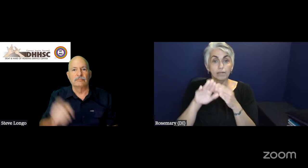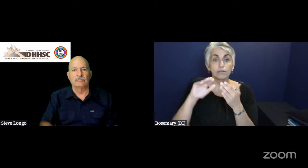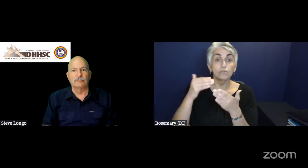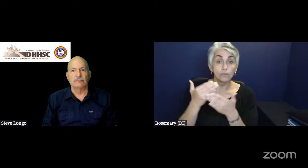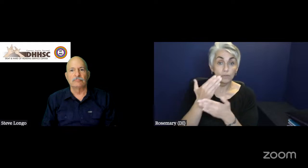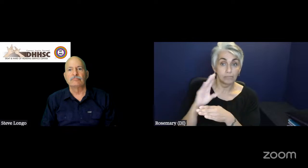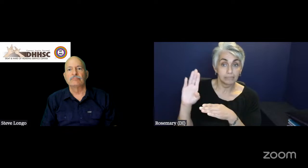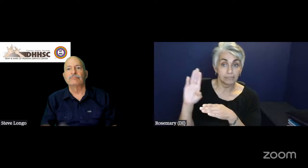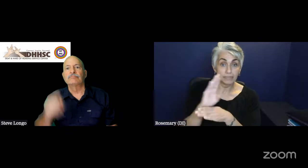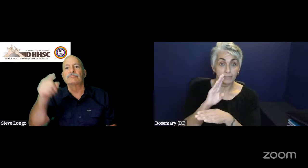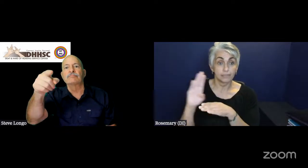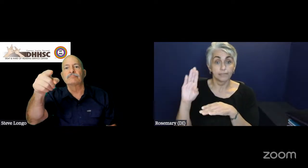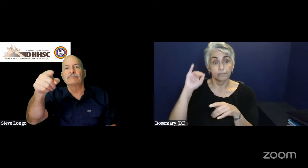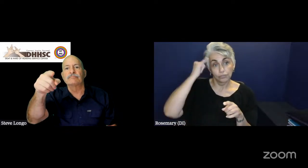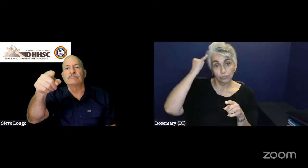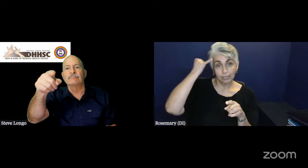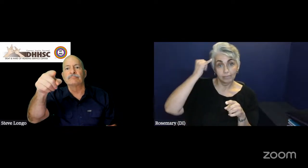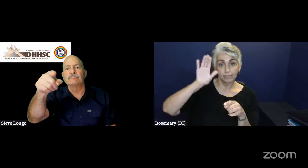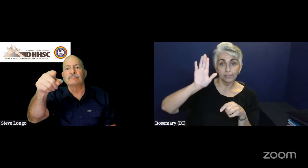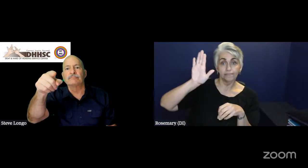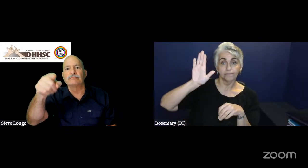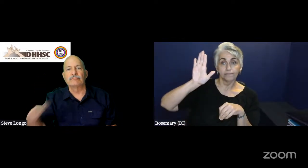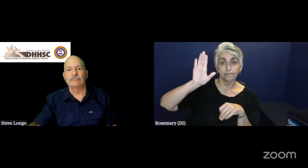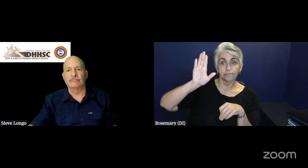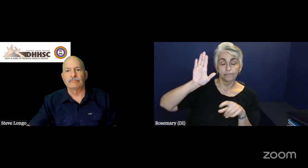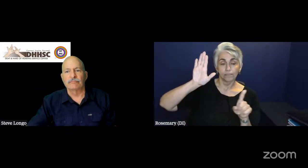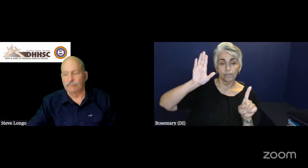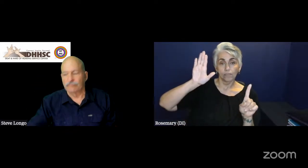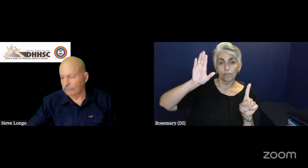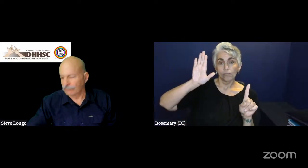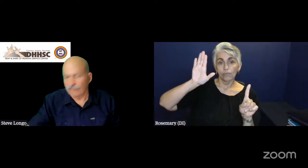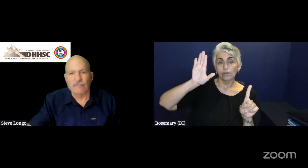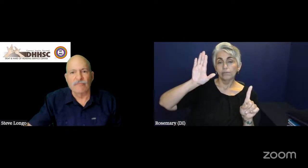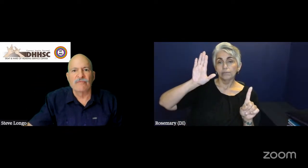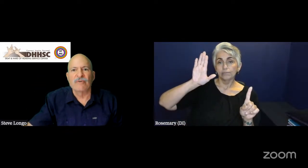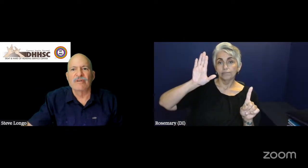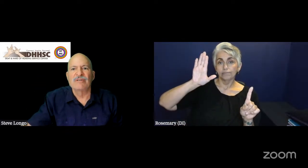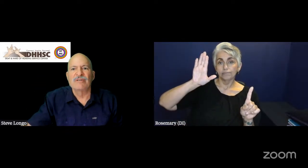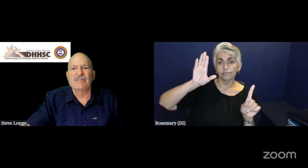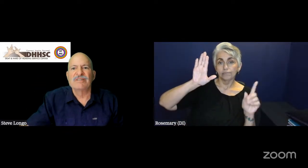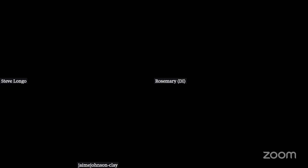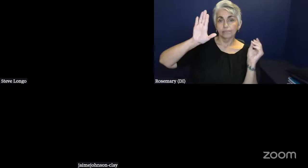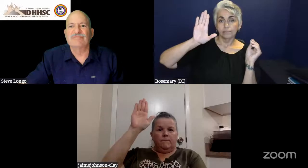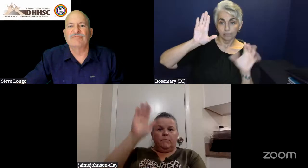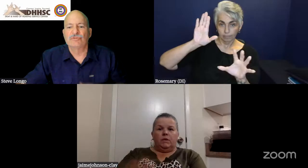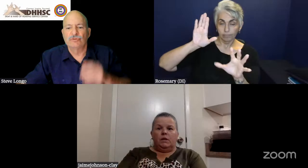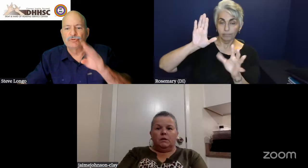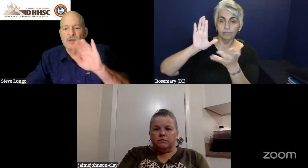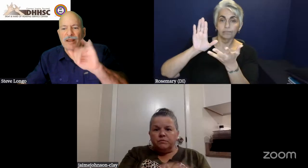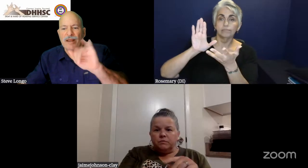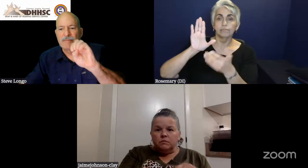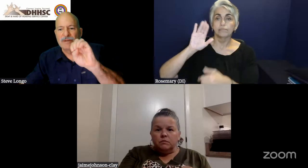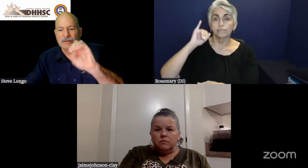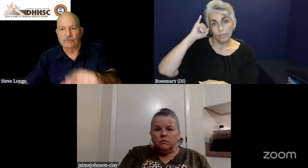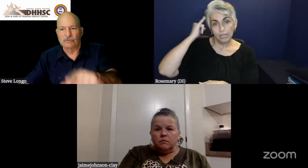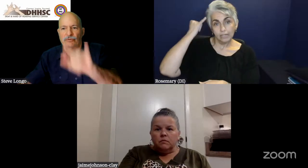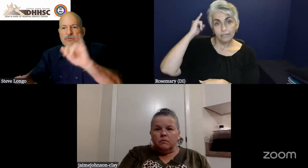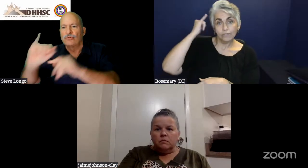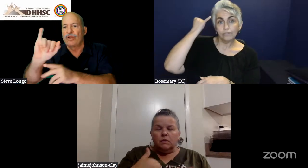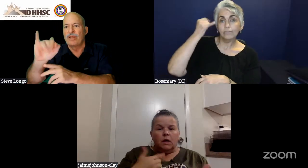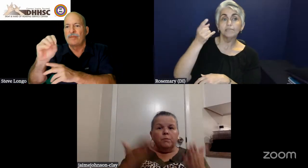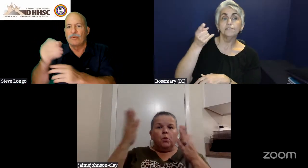I need someone to move that we close old business to move into new business. And Jamie has raised her hand.